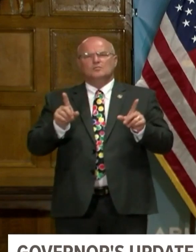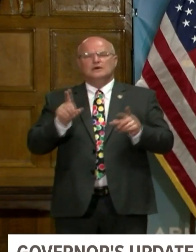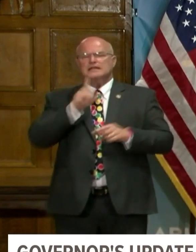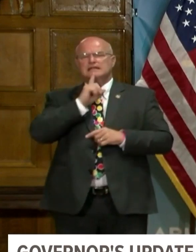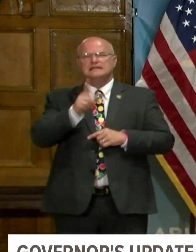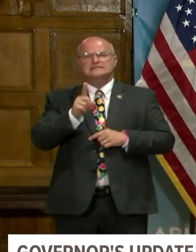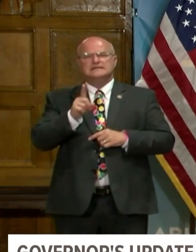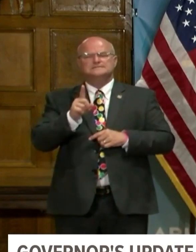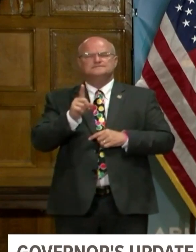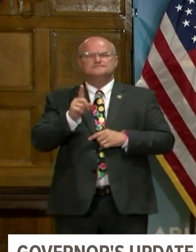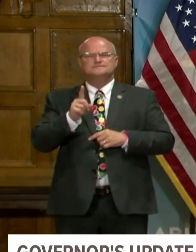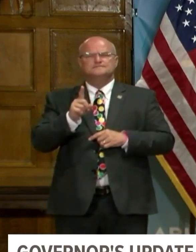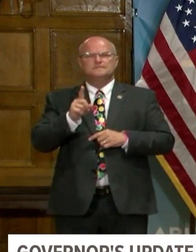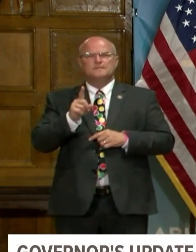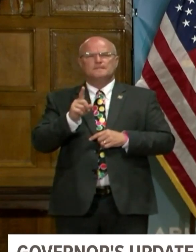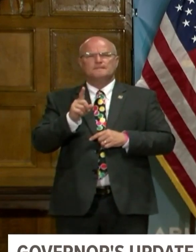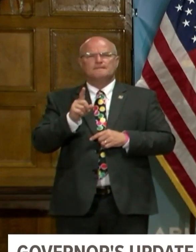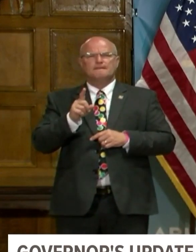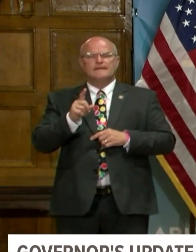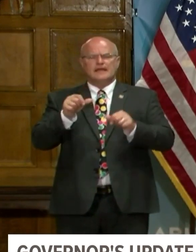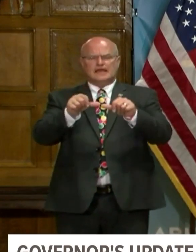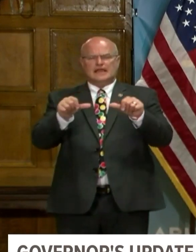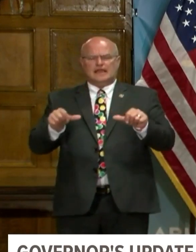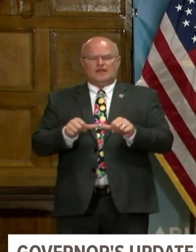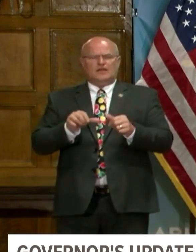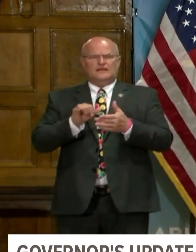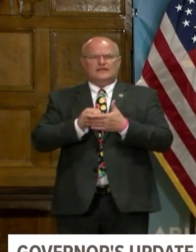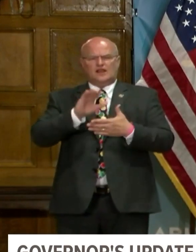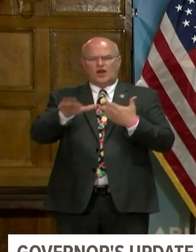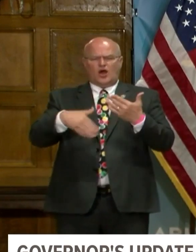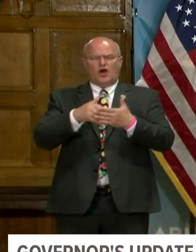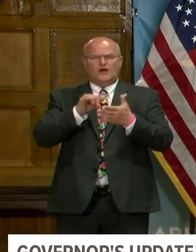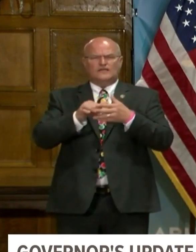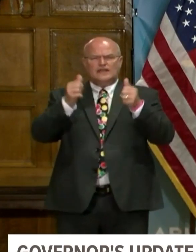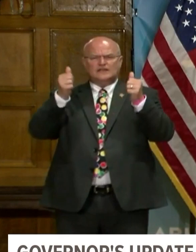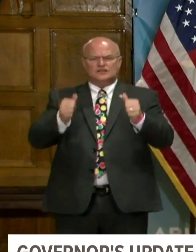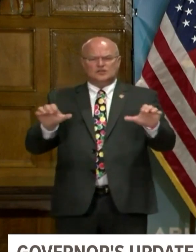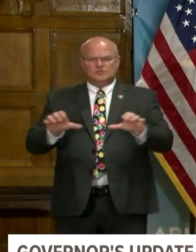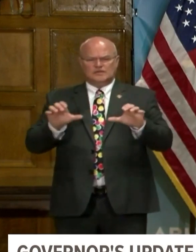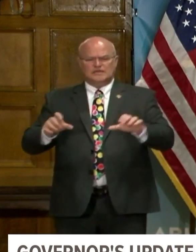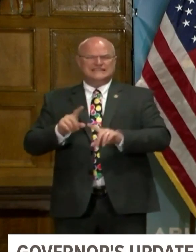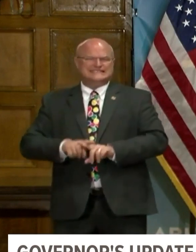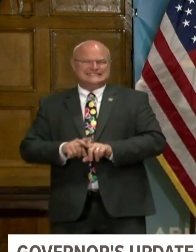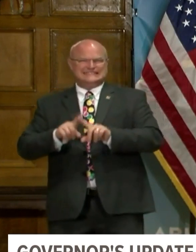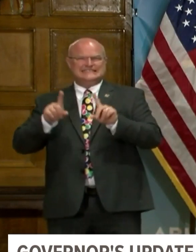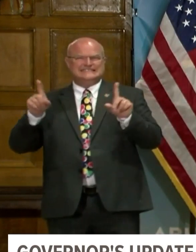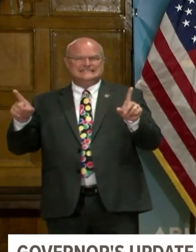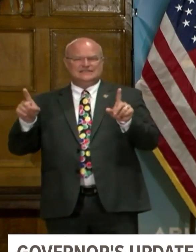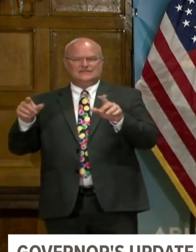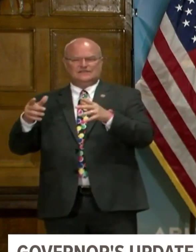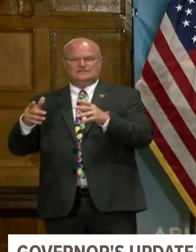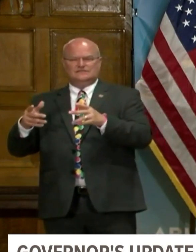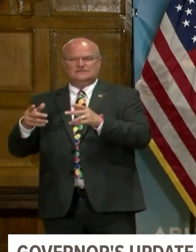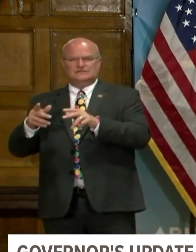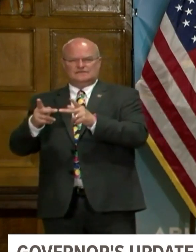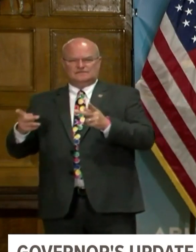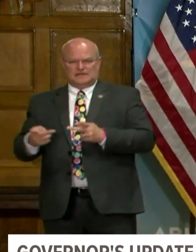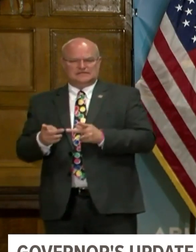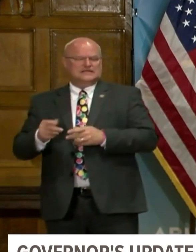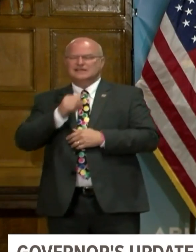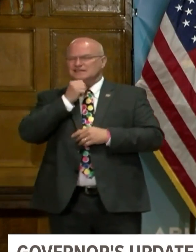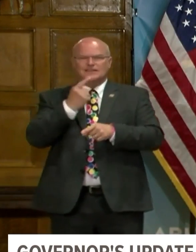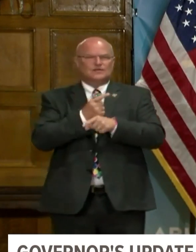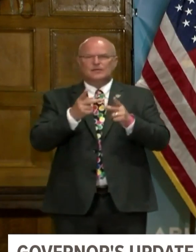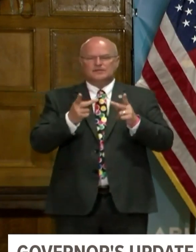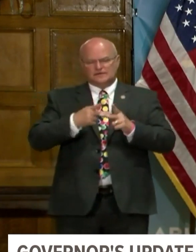it is in an arena in which all of that could have been done in a different arena, and it was not the